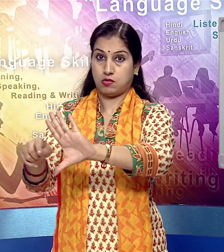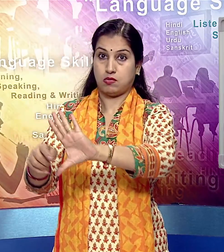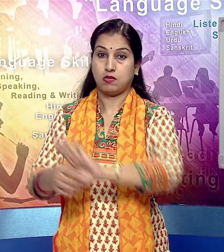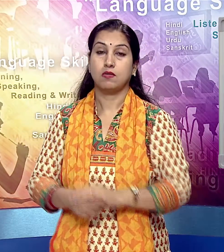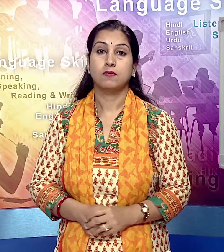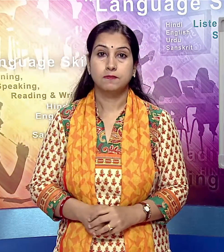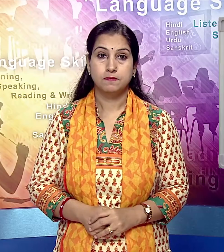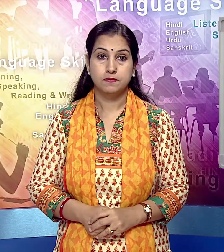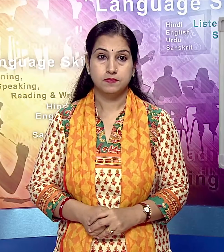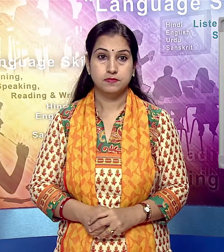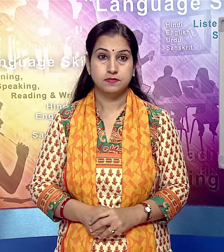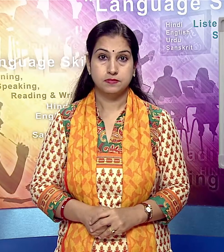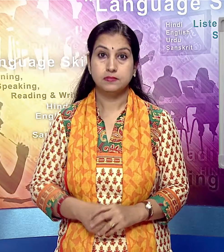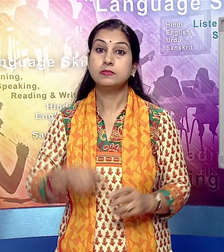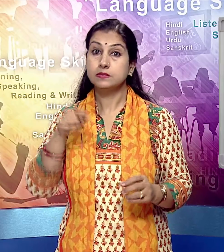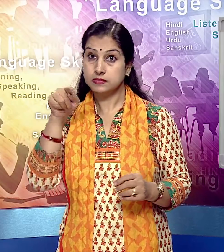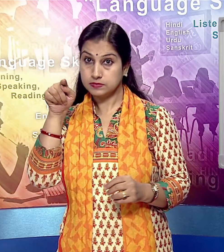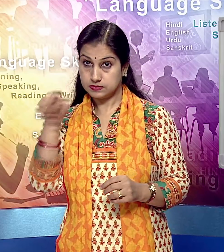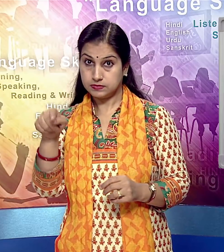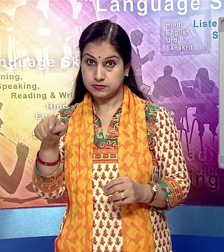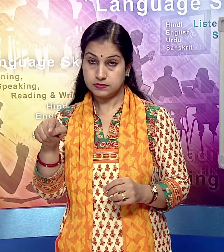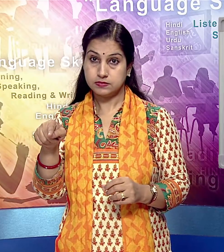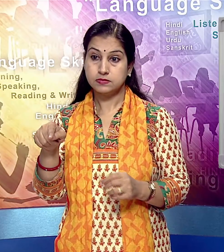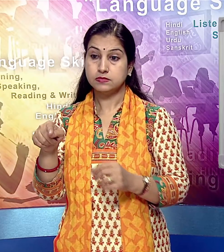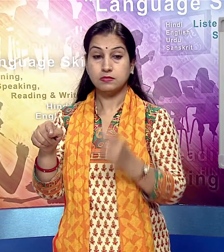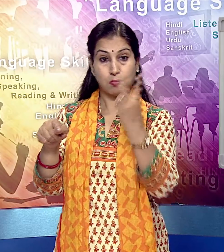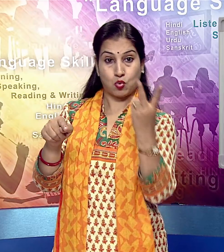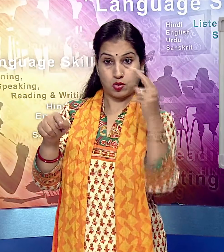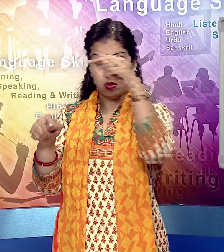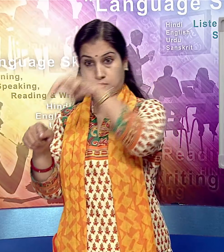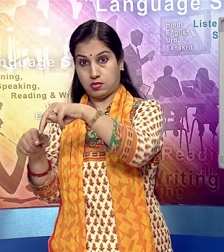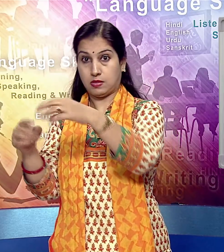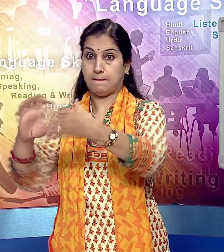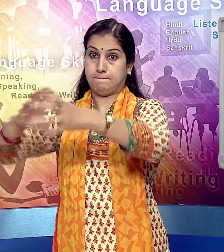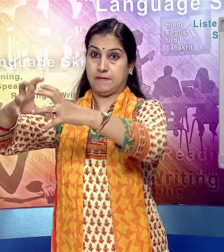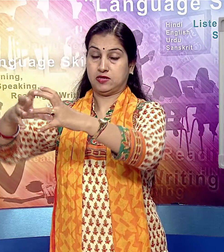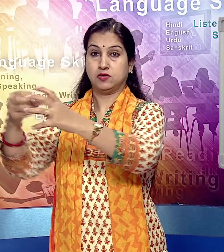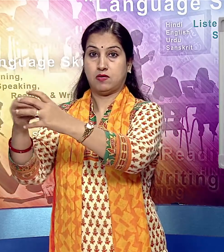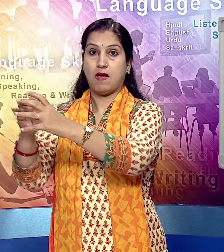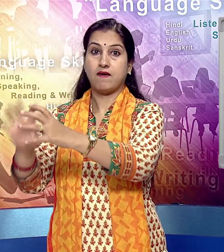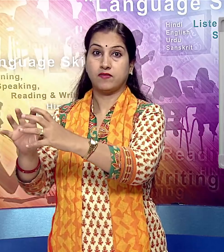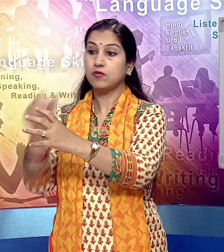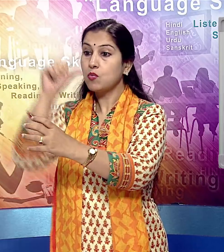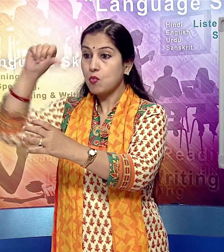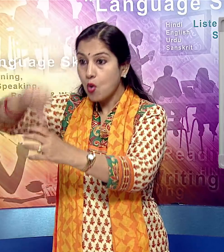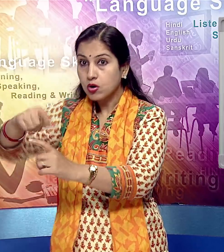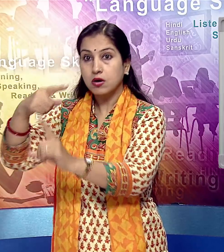This is a mixture of the first 2, that is moist heat and dry